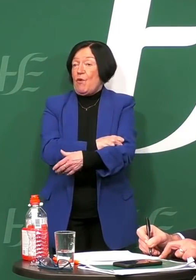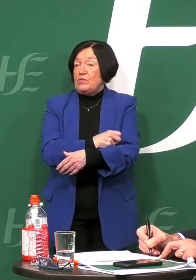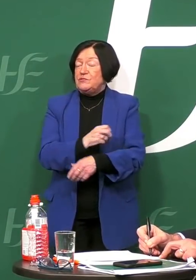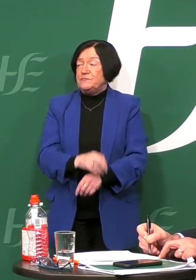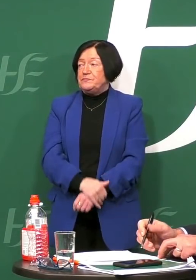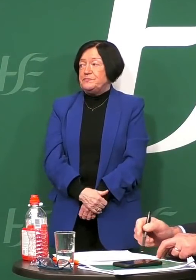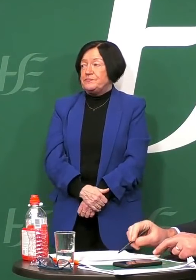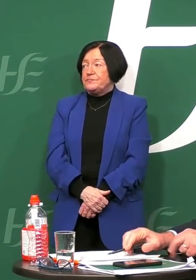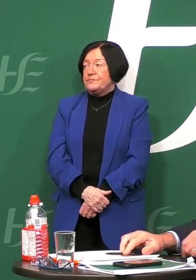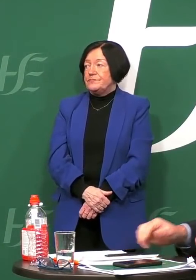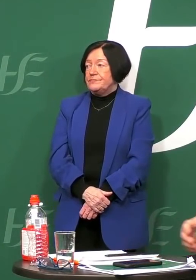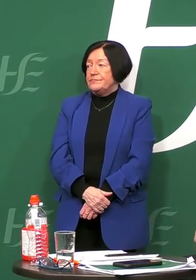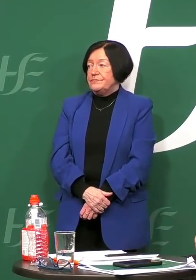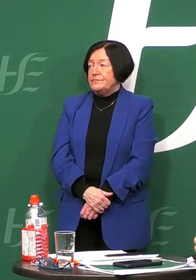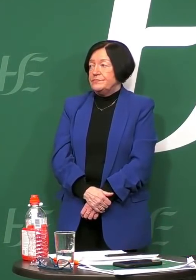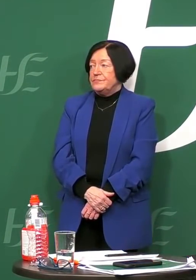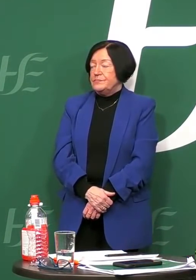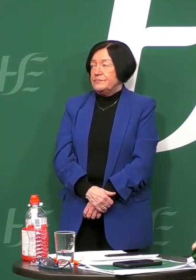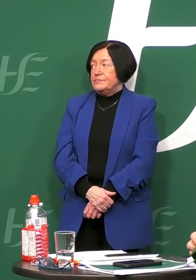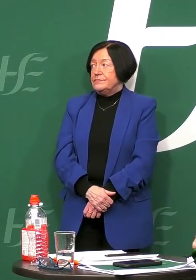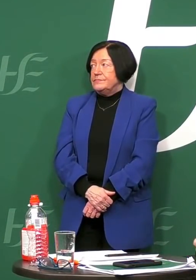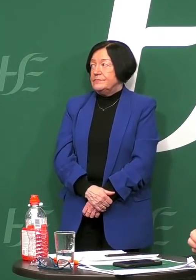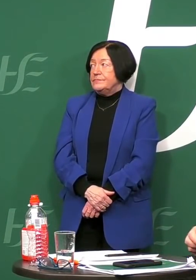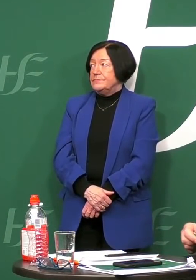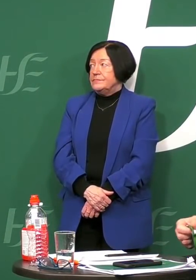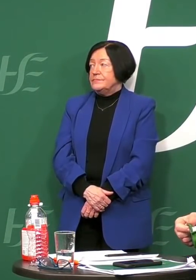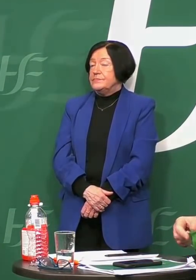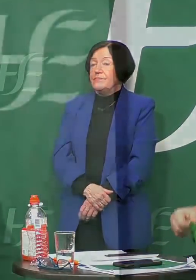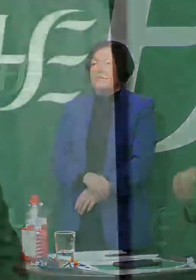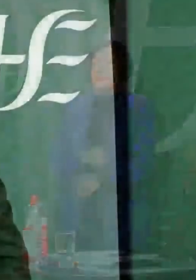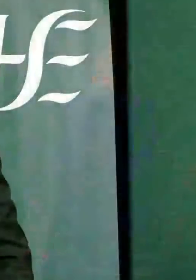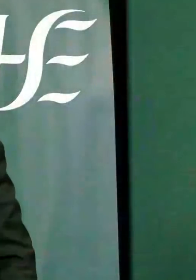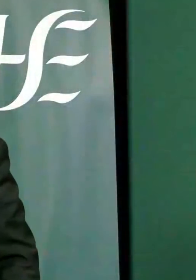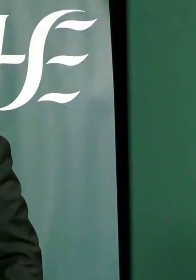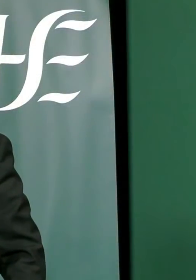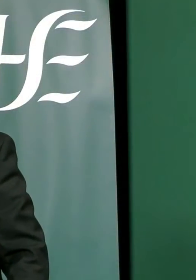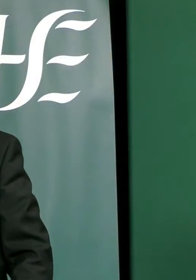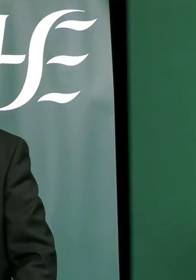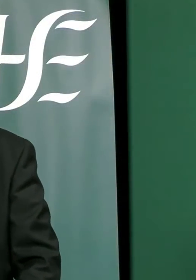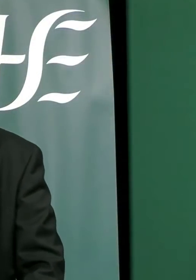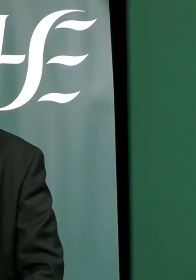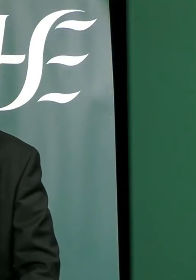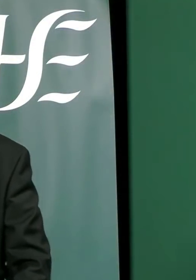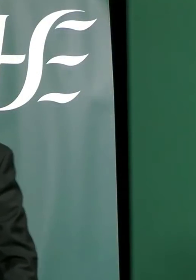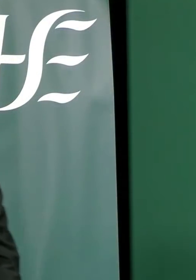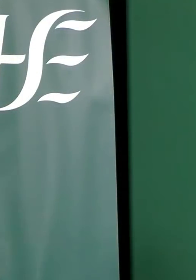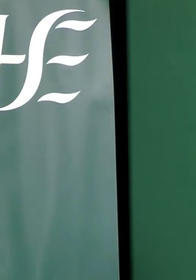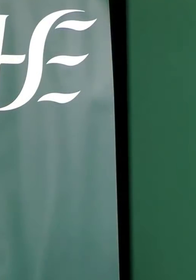That's it. Thank you very much. See you next week.